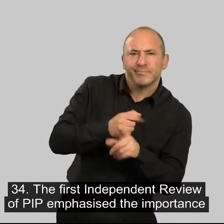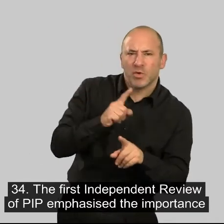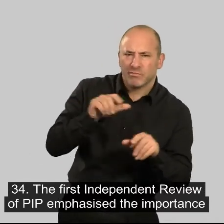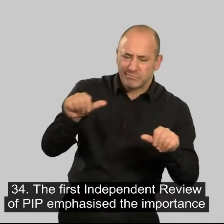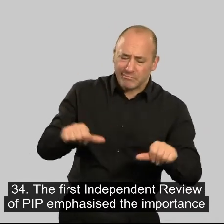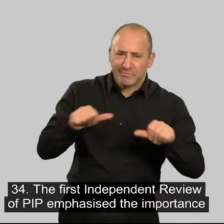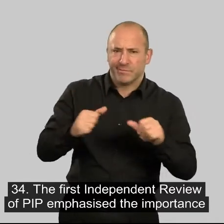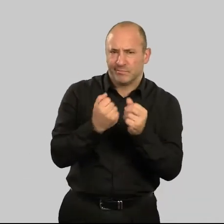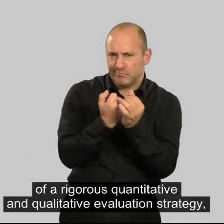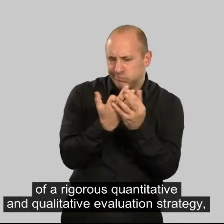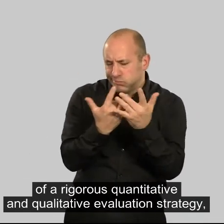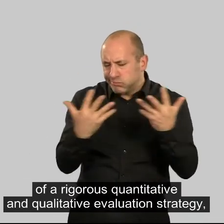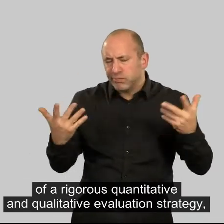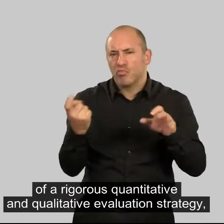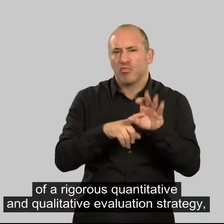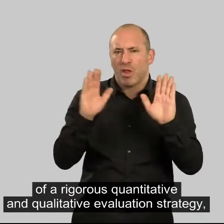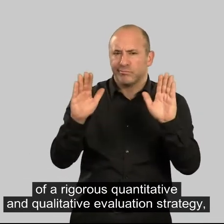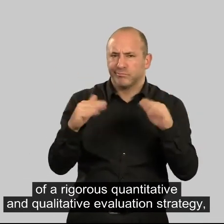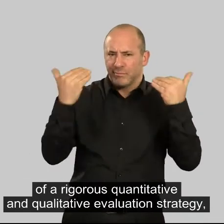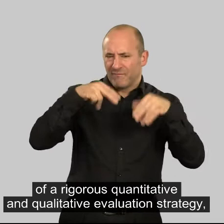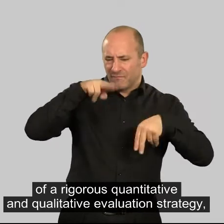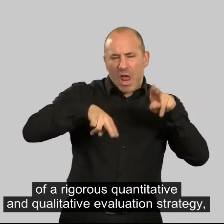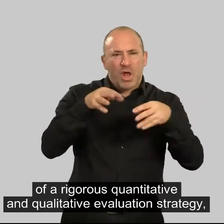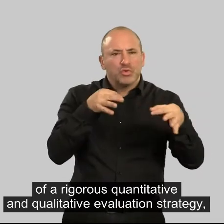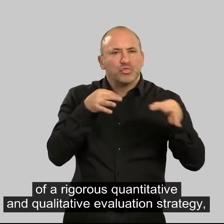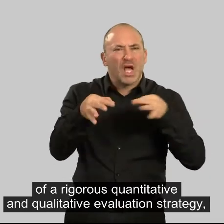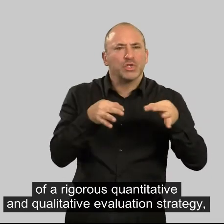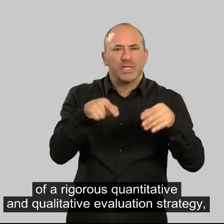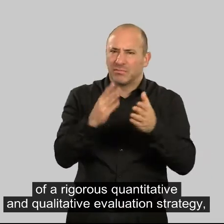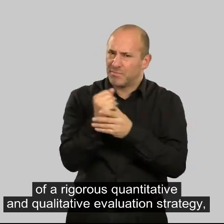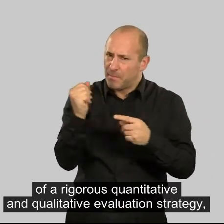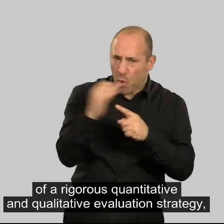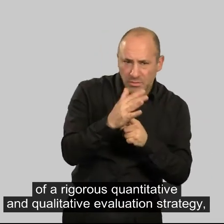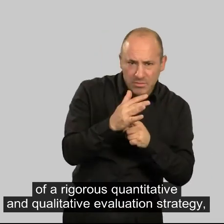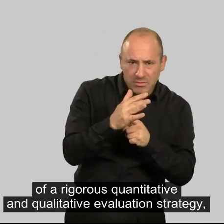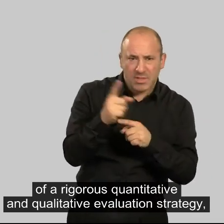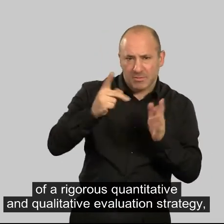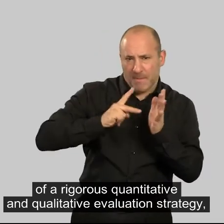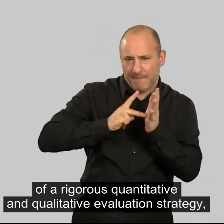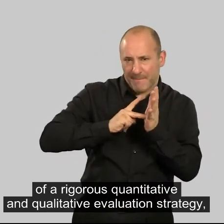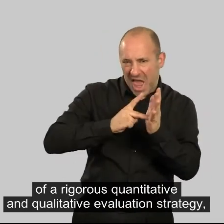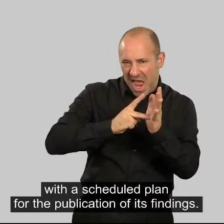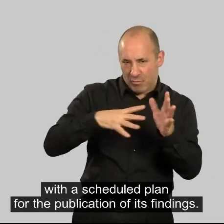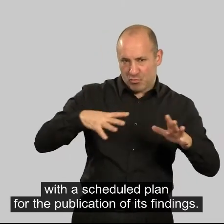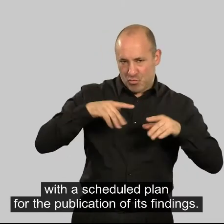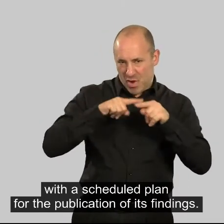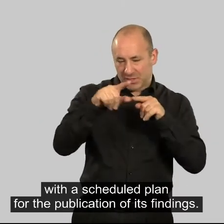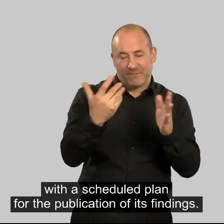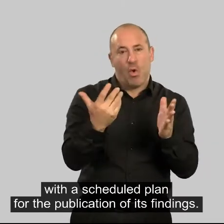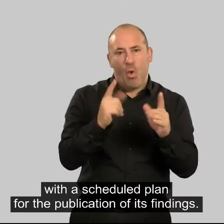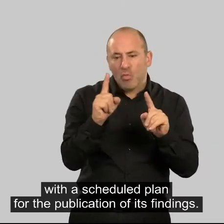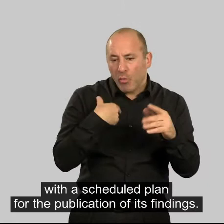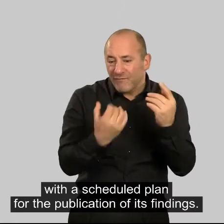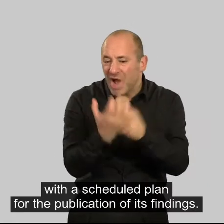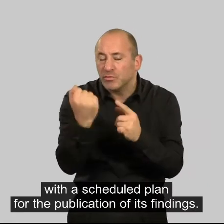quantitative and qualitative evaluation strategy, with a scheduled plan for the publication of its